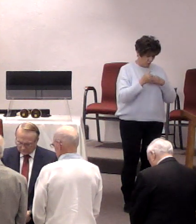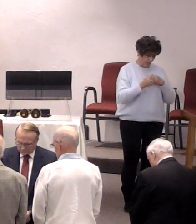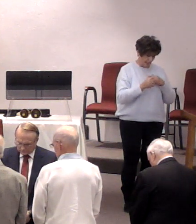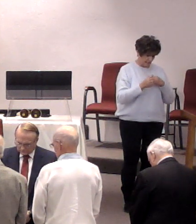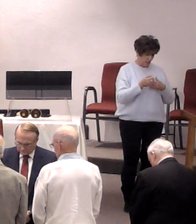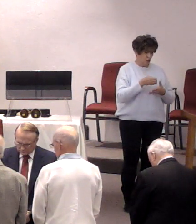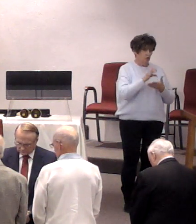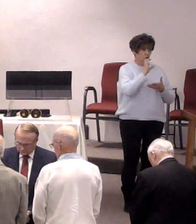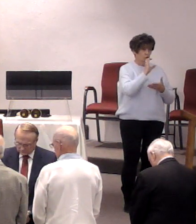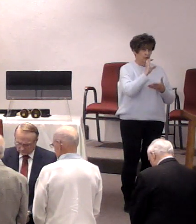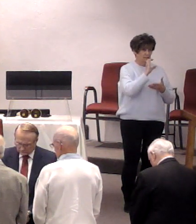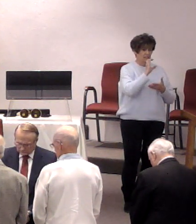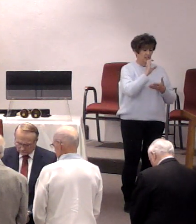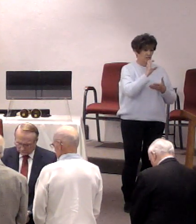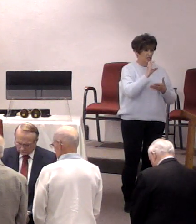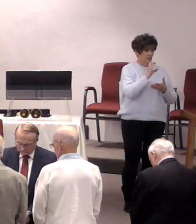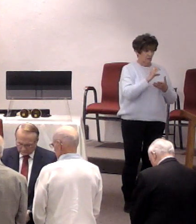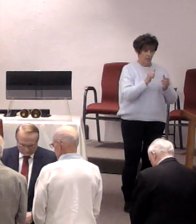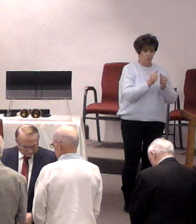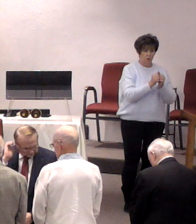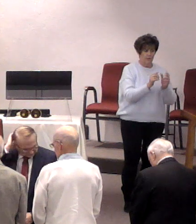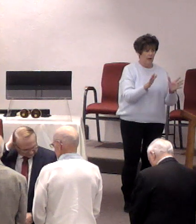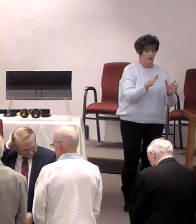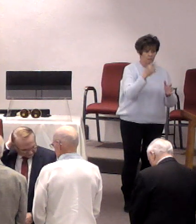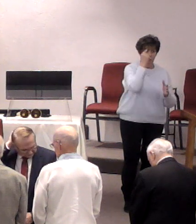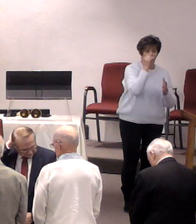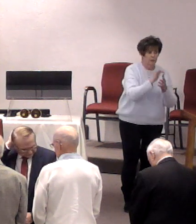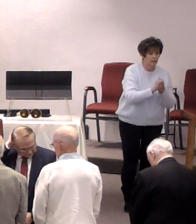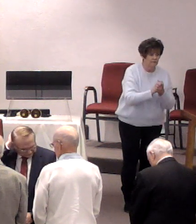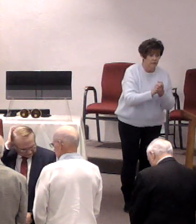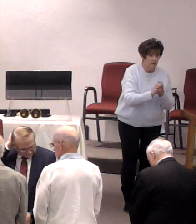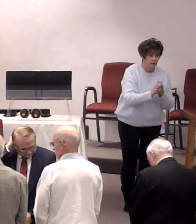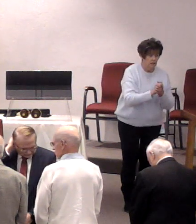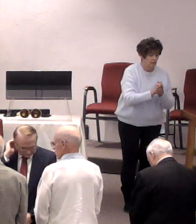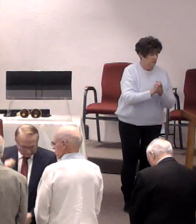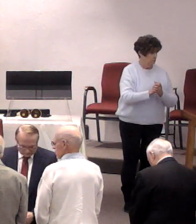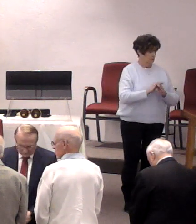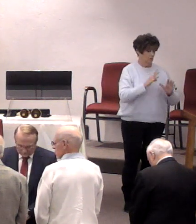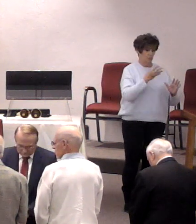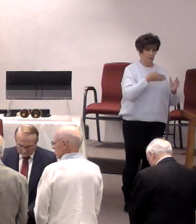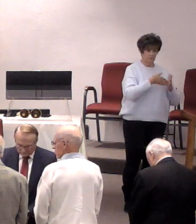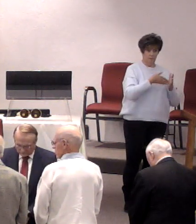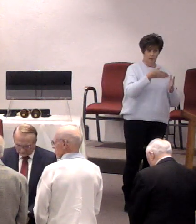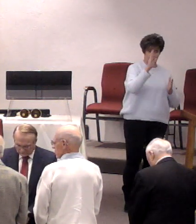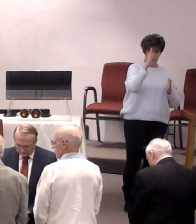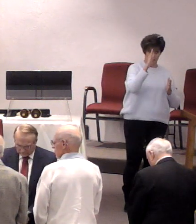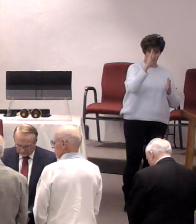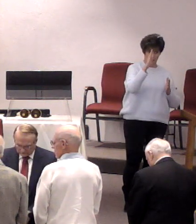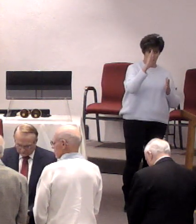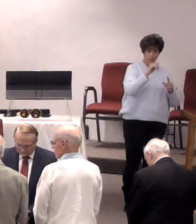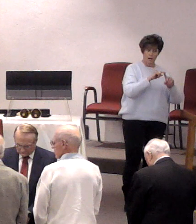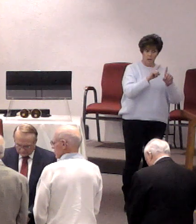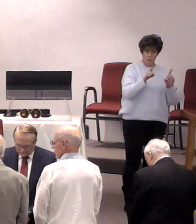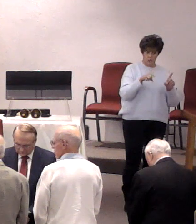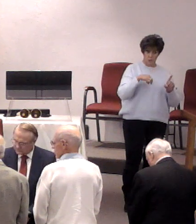manner will be guilty of sin against the body and the blood of the Lord. So let a person examine himself, and in this way eat of the